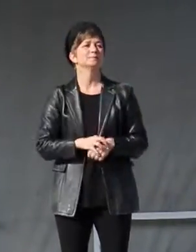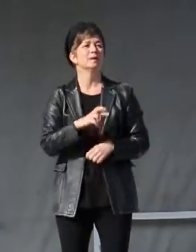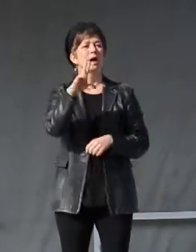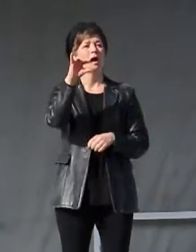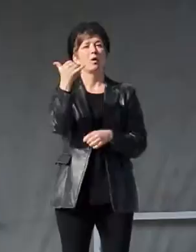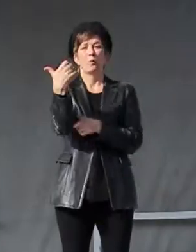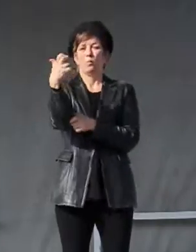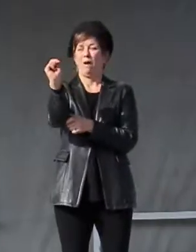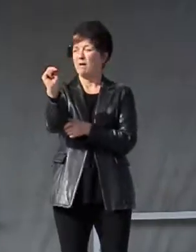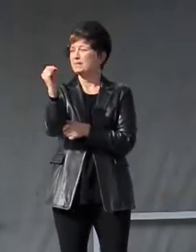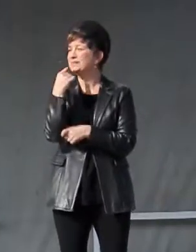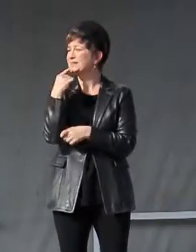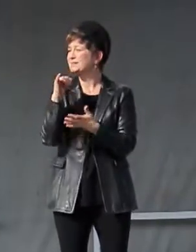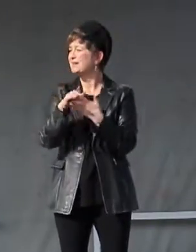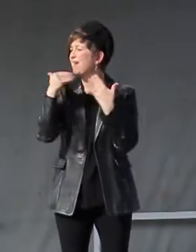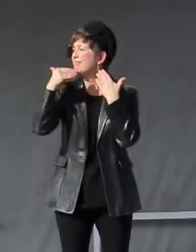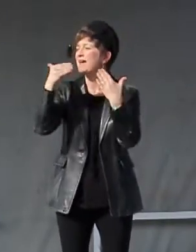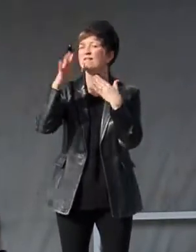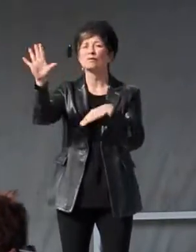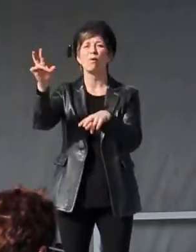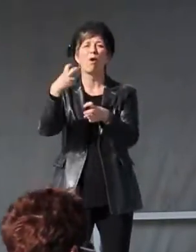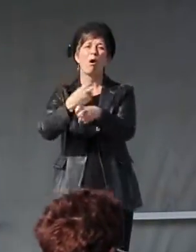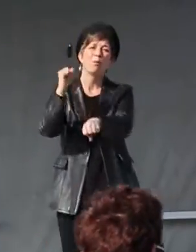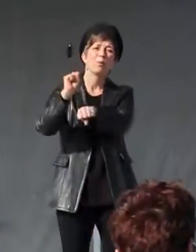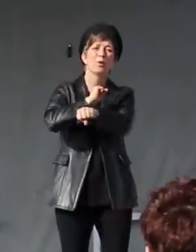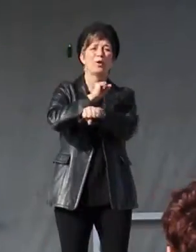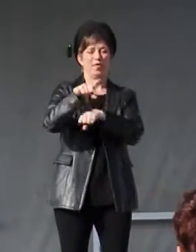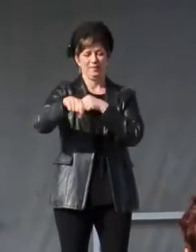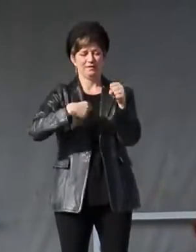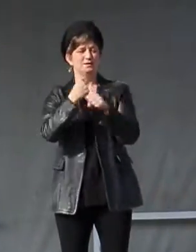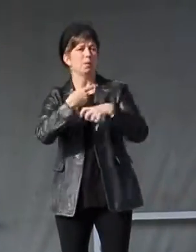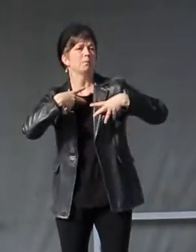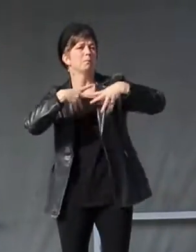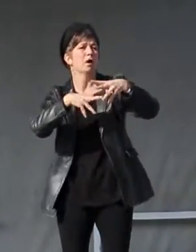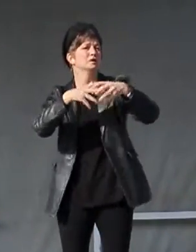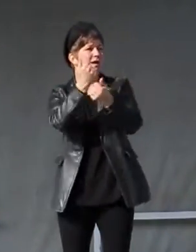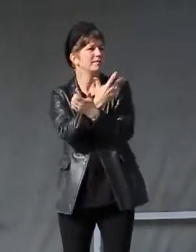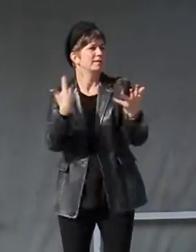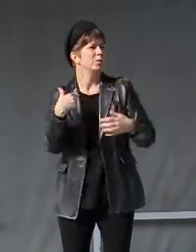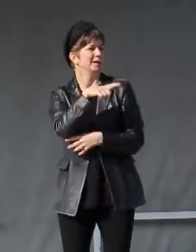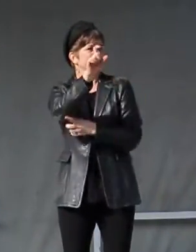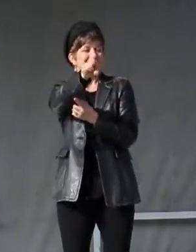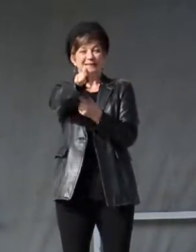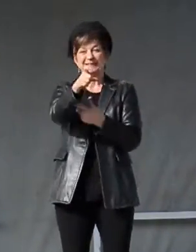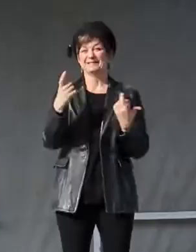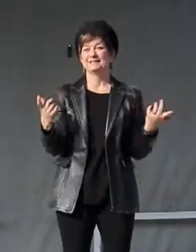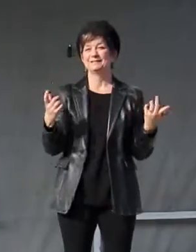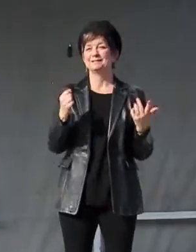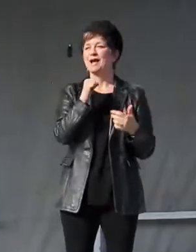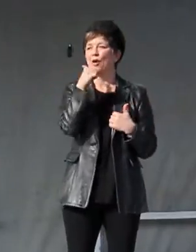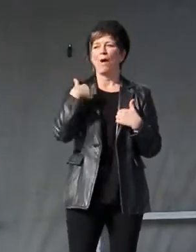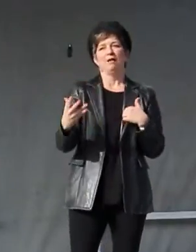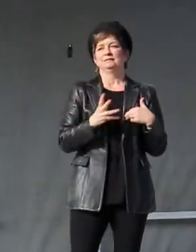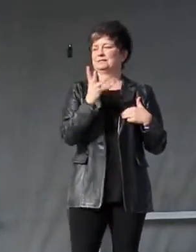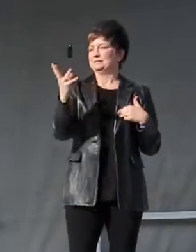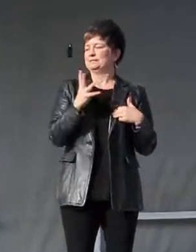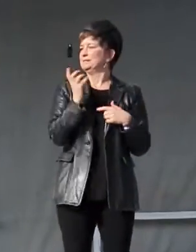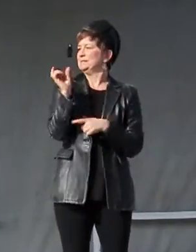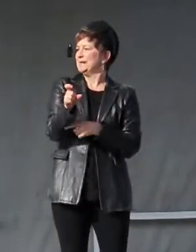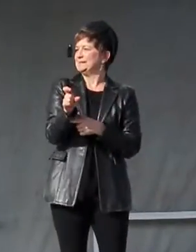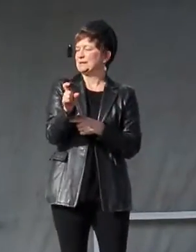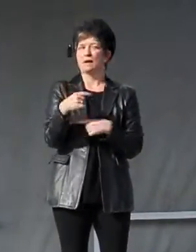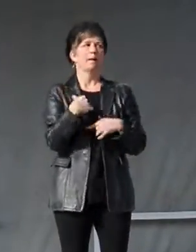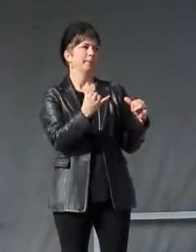Robin Mann says, thank you for all your hard work to make this year's march all we need it to be. I don't think I have the eloquence necessary. Me